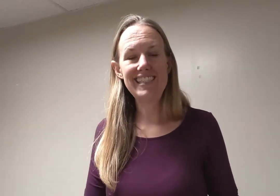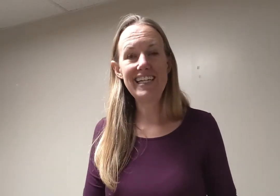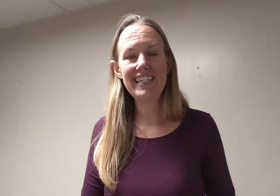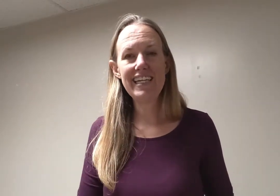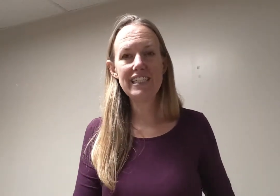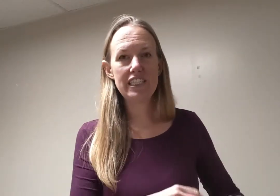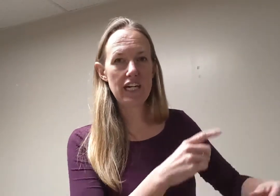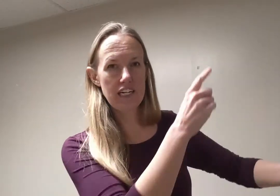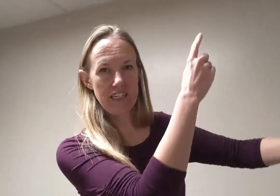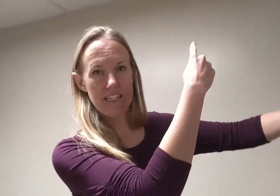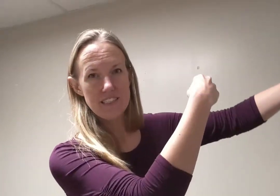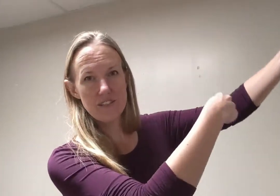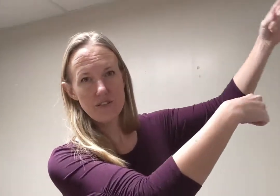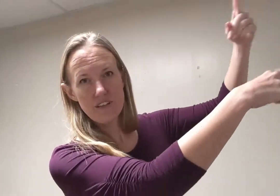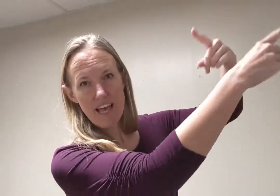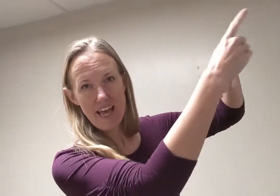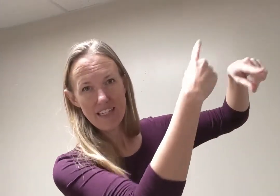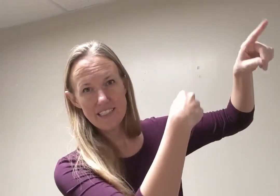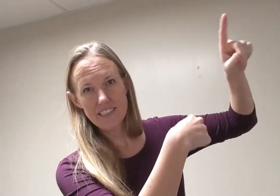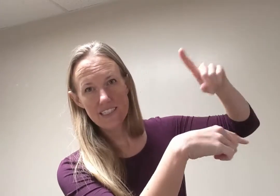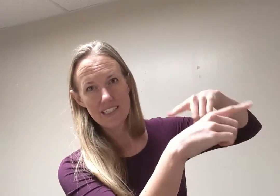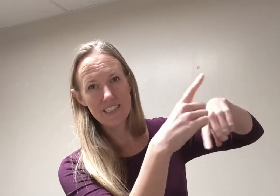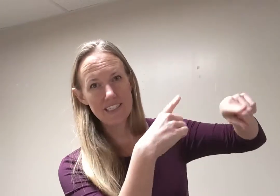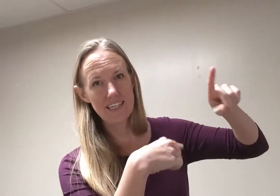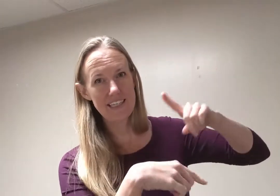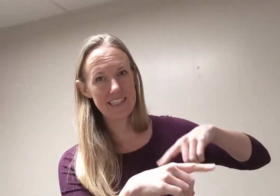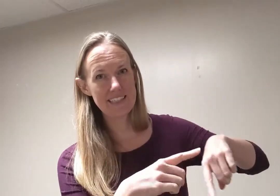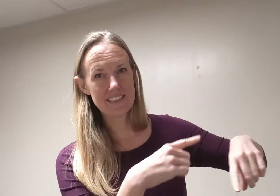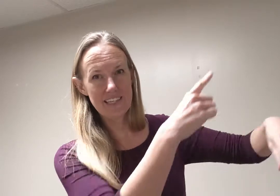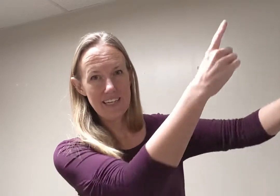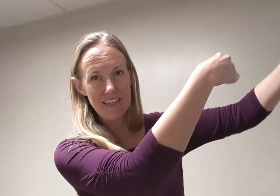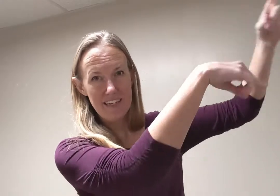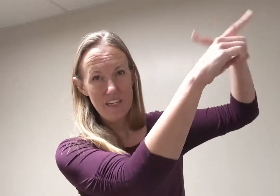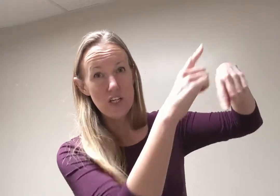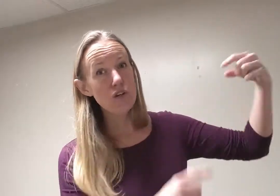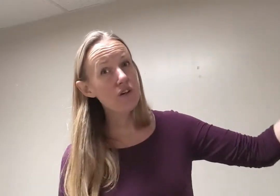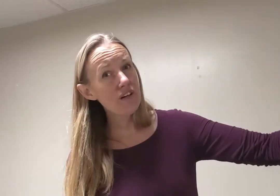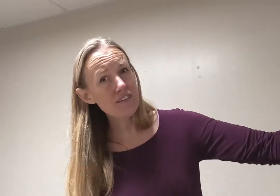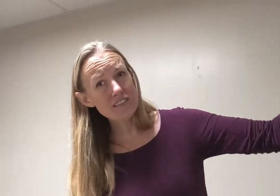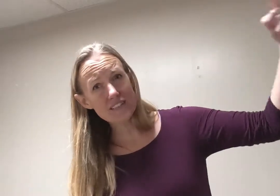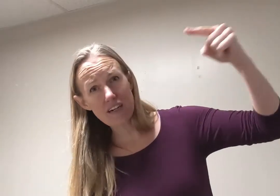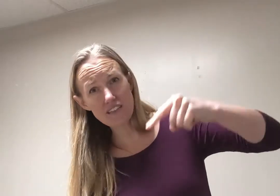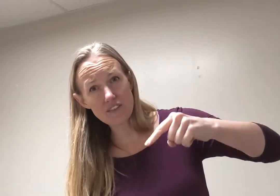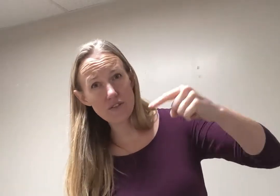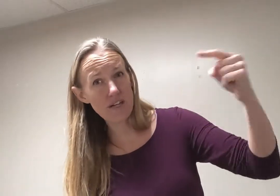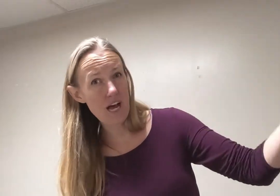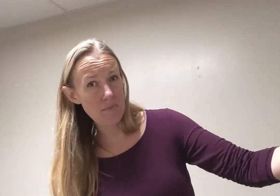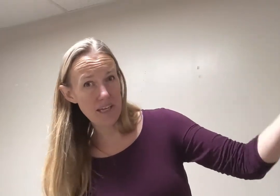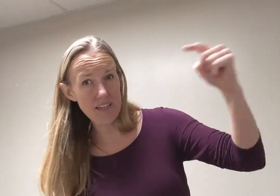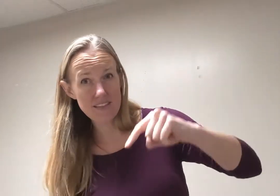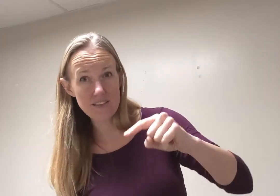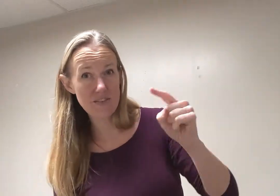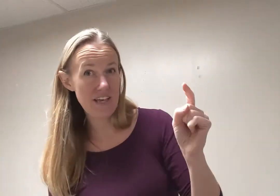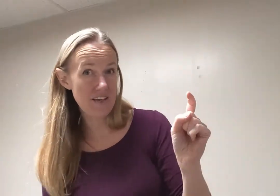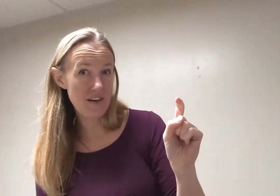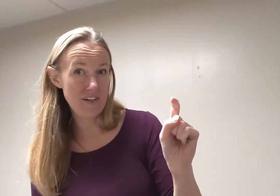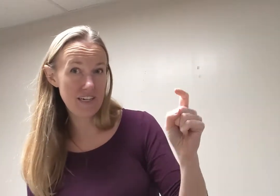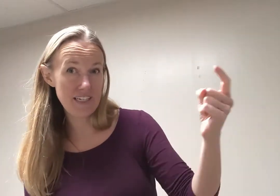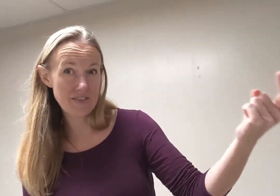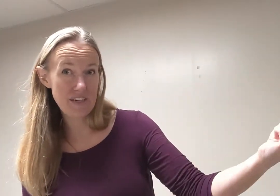Descended into darkness. So for that, like this, okay? You could also do coming. So for that, you have your index finger